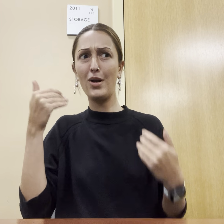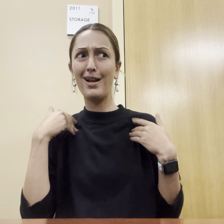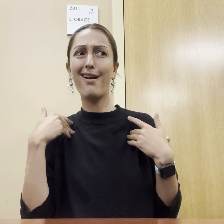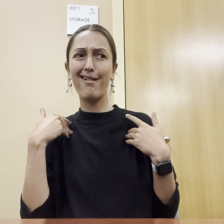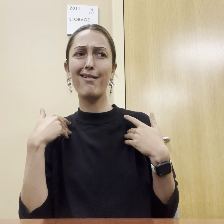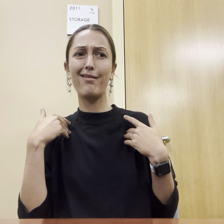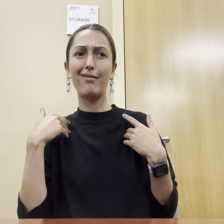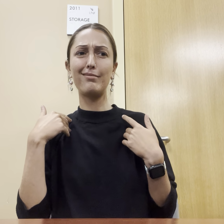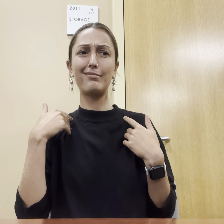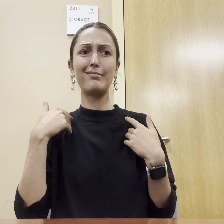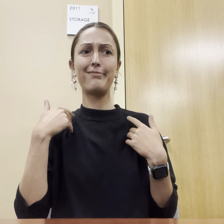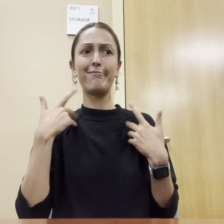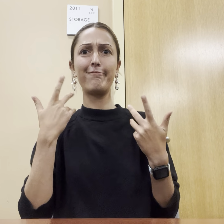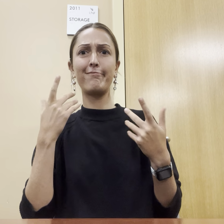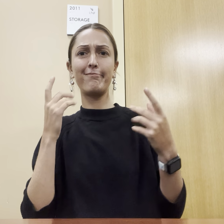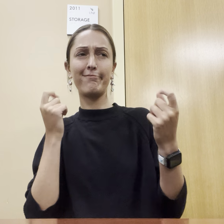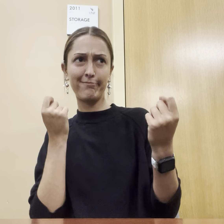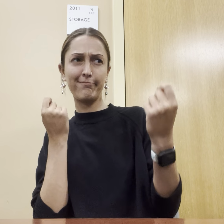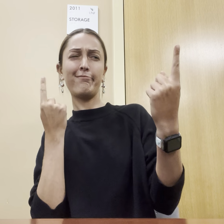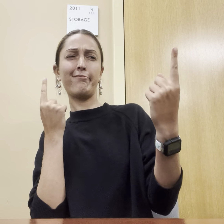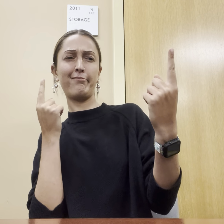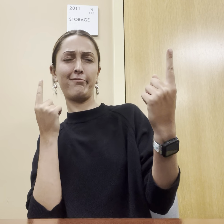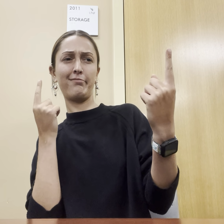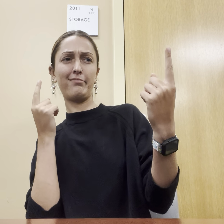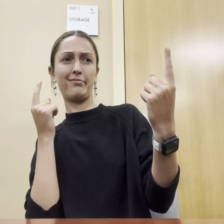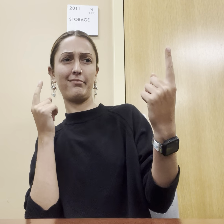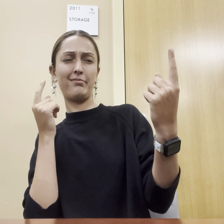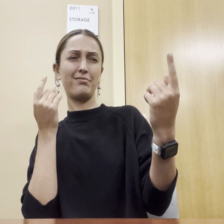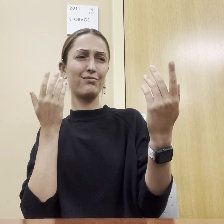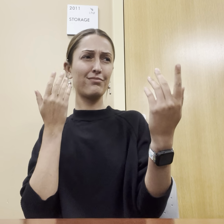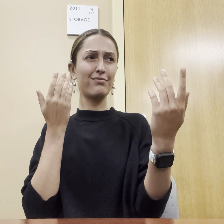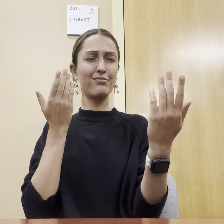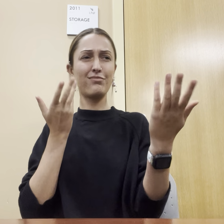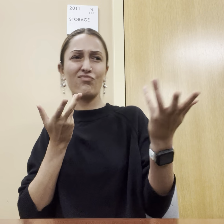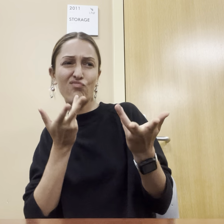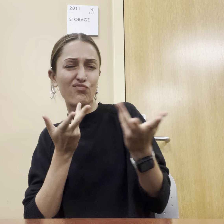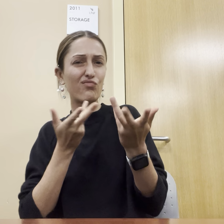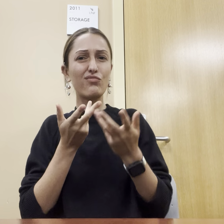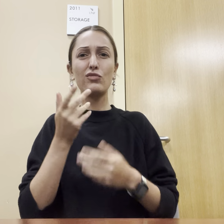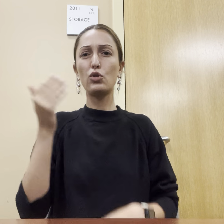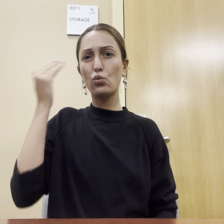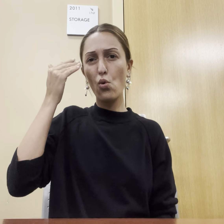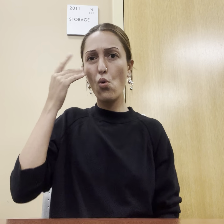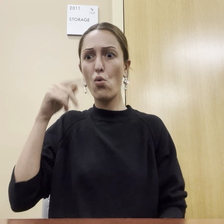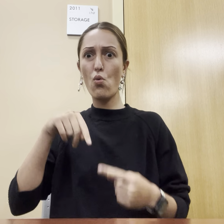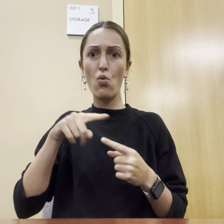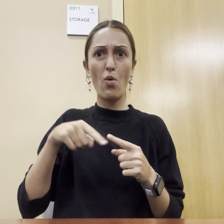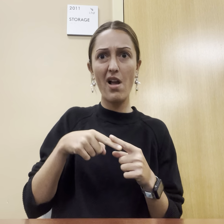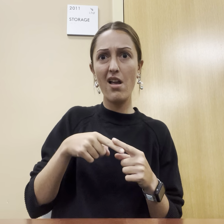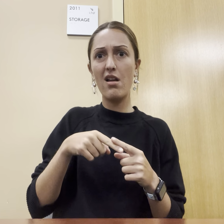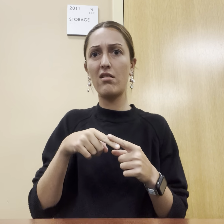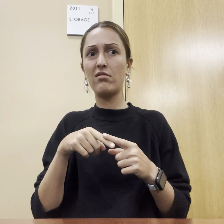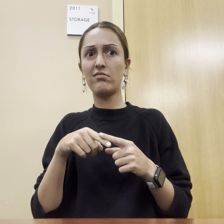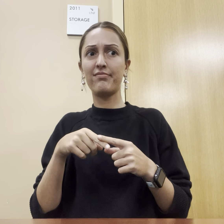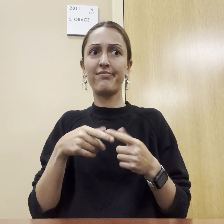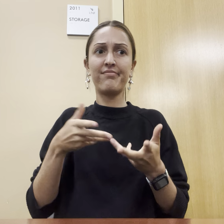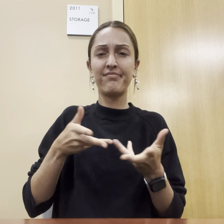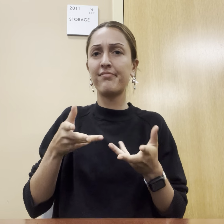as well. And then with the lack of context and information prior to seeing, this is pretty common for even solo